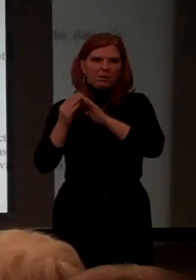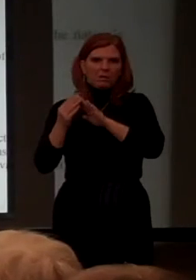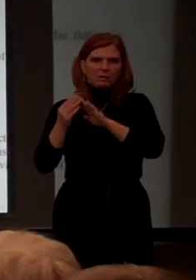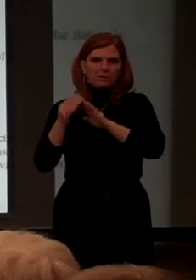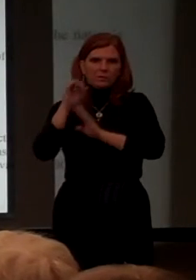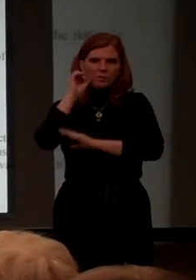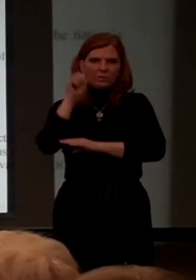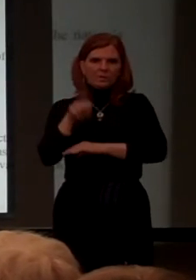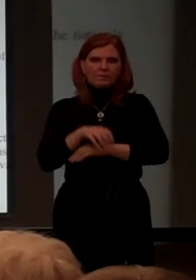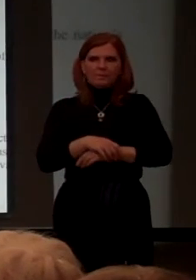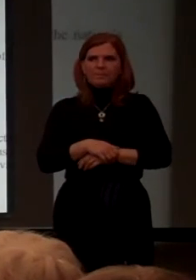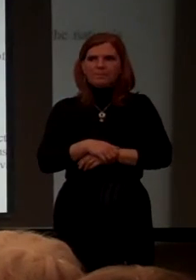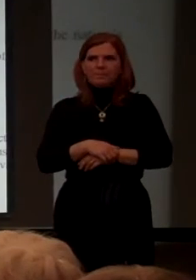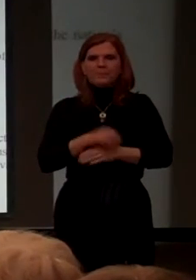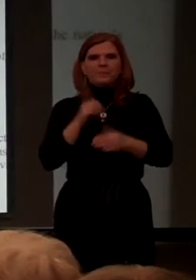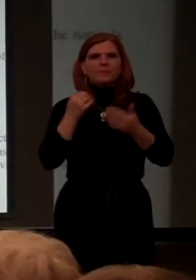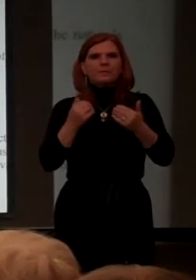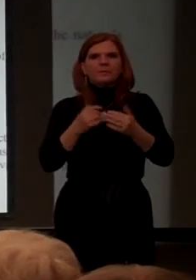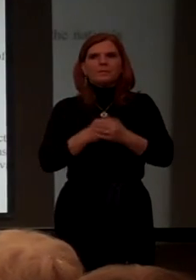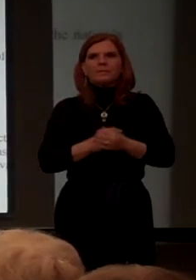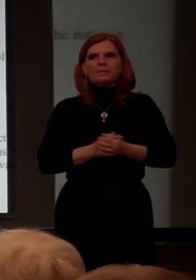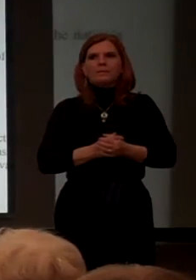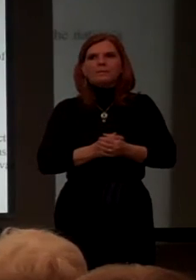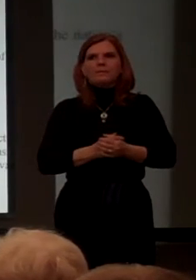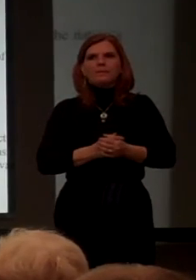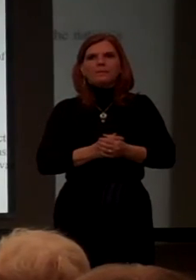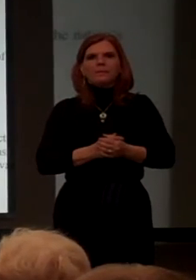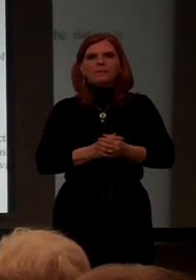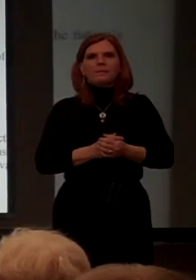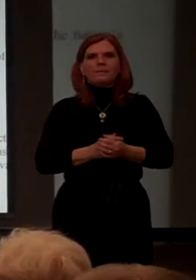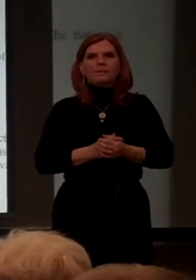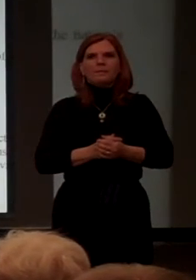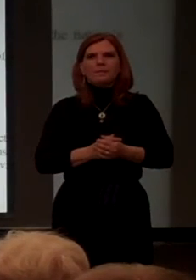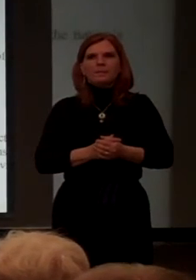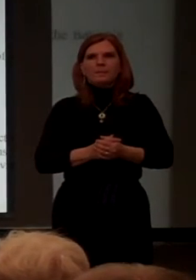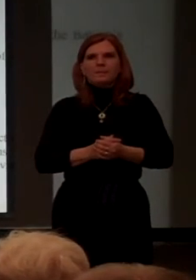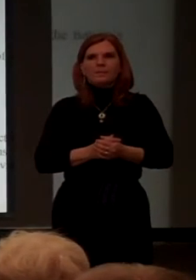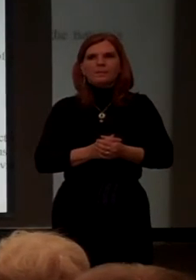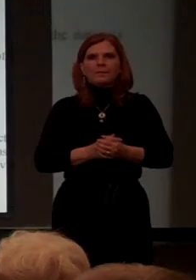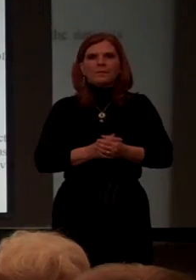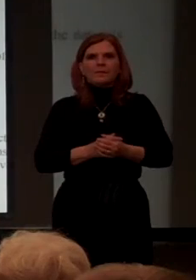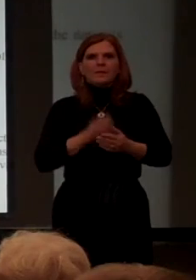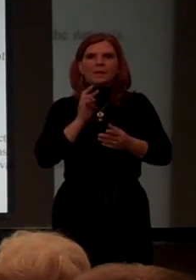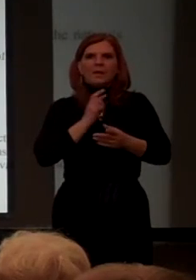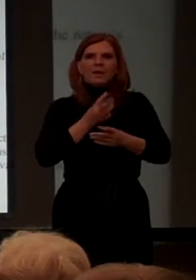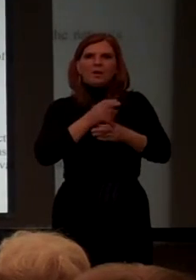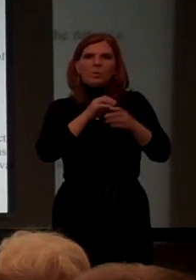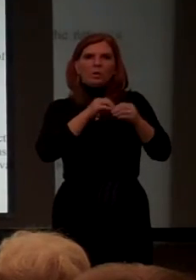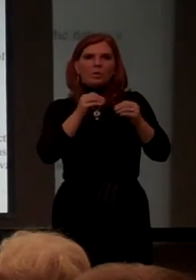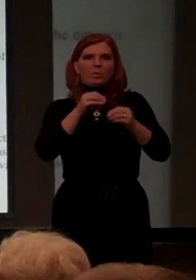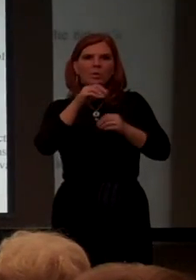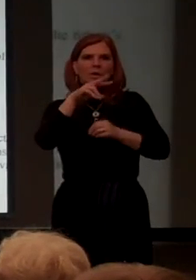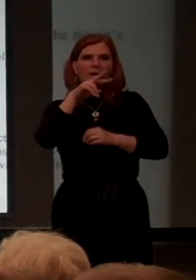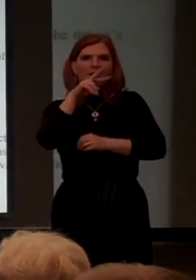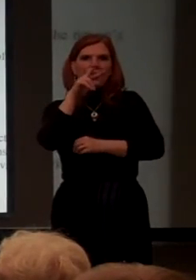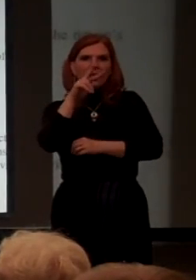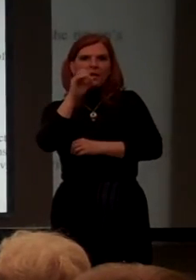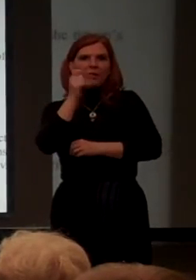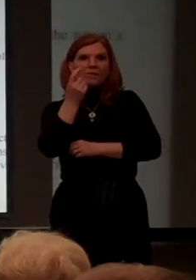let's go ahead a couple years. I'm sorry. We're going to put in a Victorian Mall in